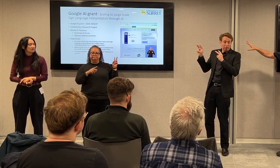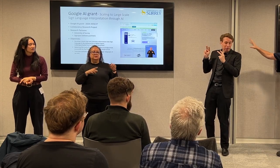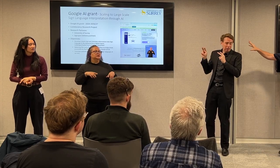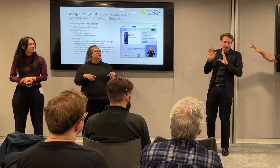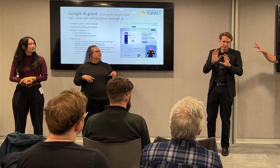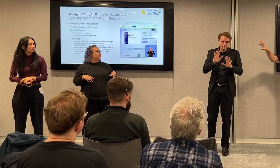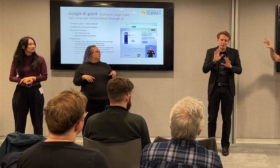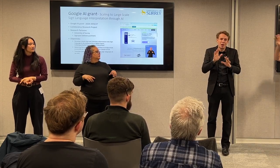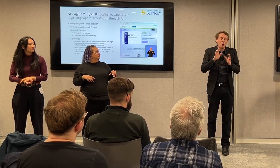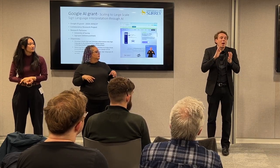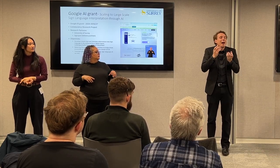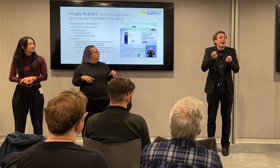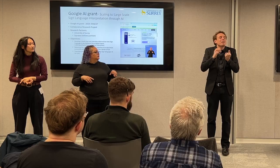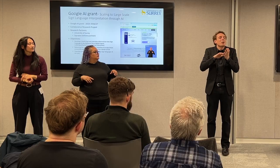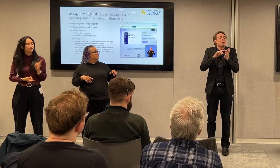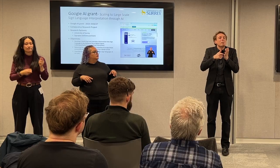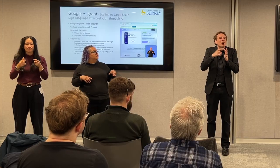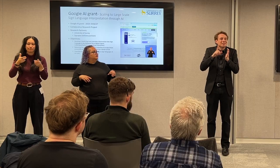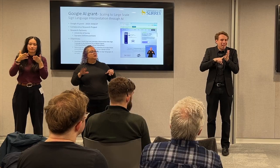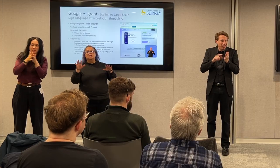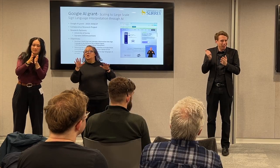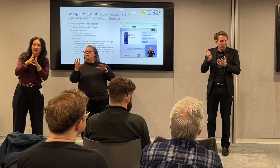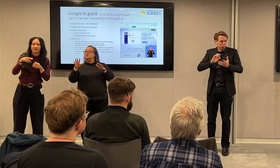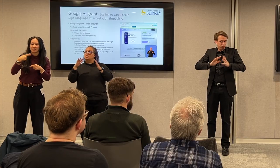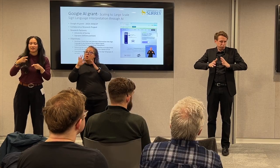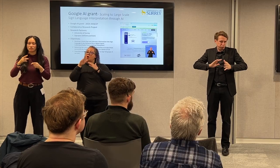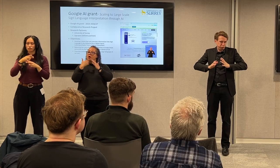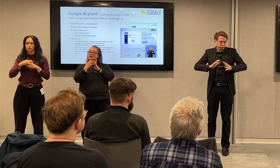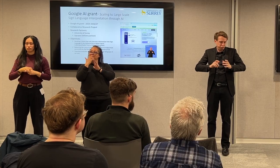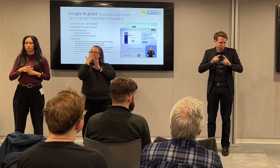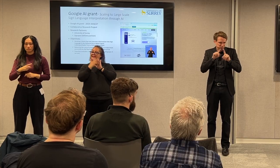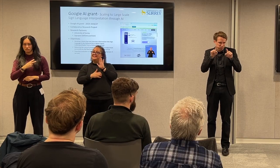see, basically it's all the text becomes